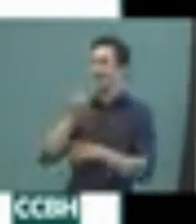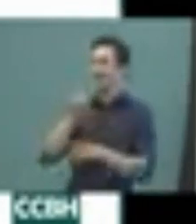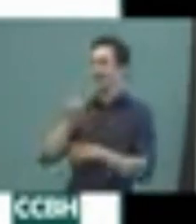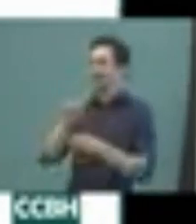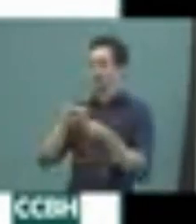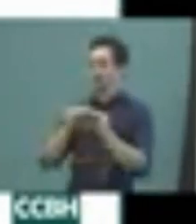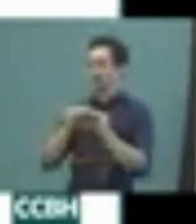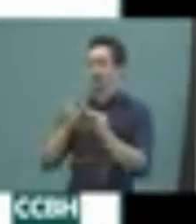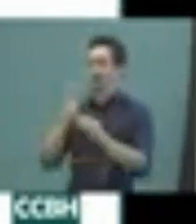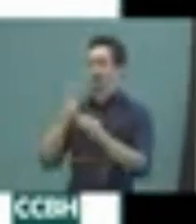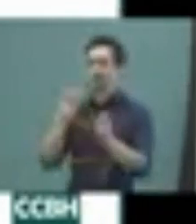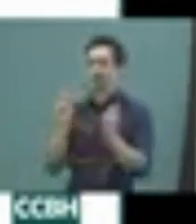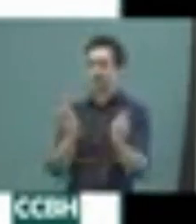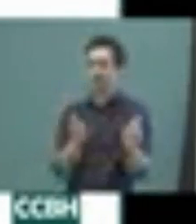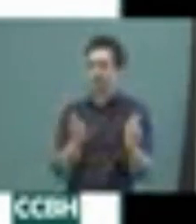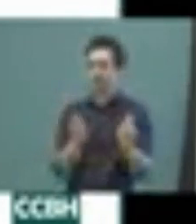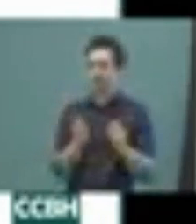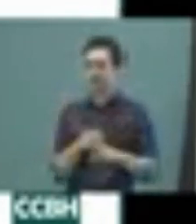weeks.